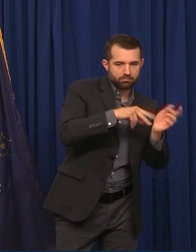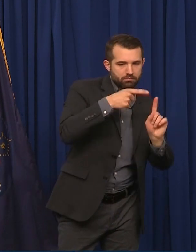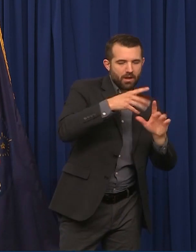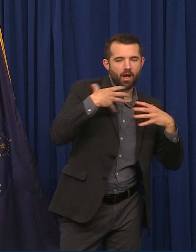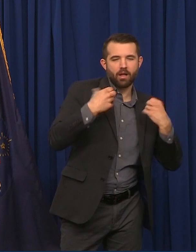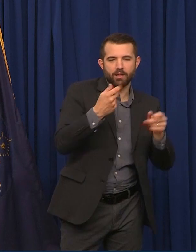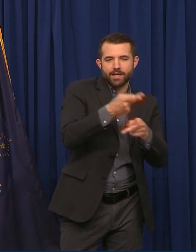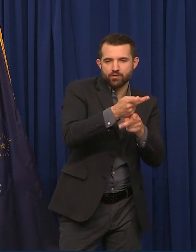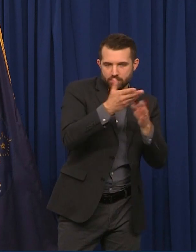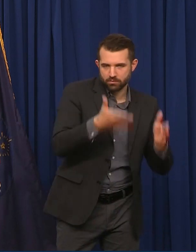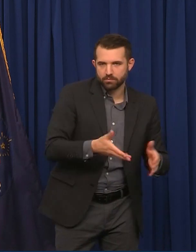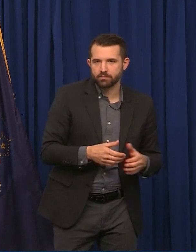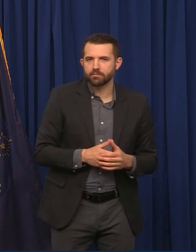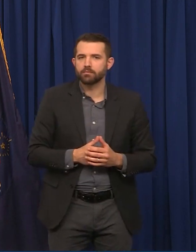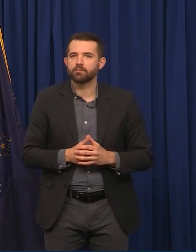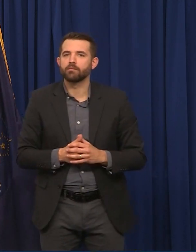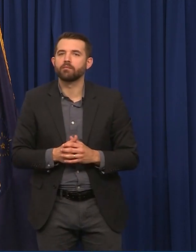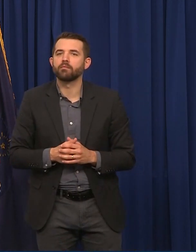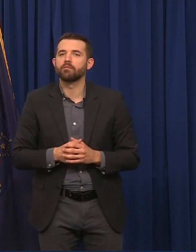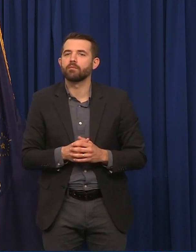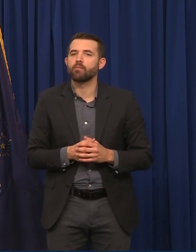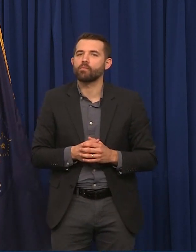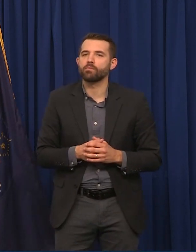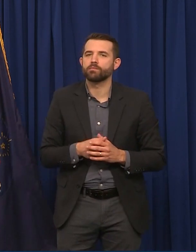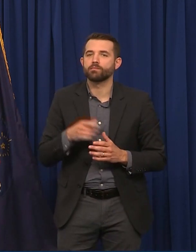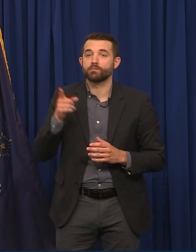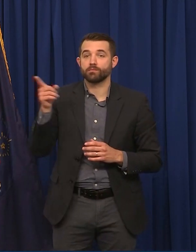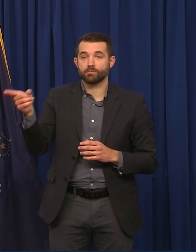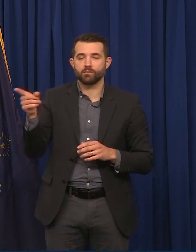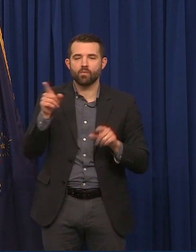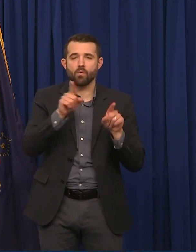around reuse and sterilization of PPE.